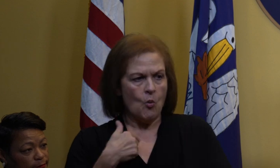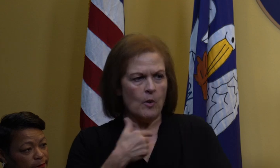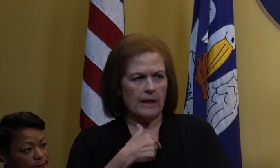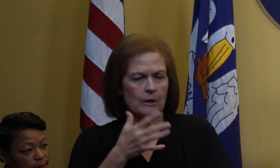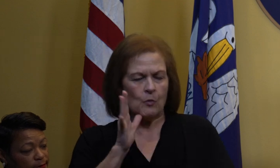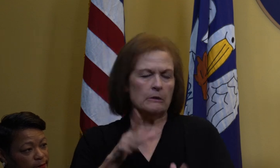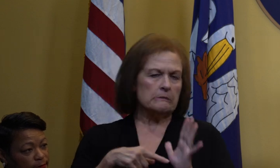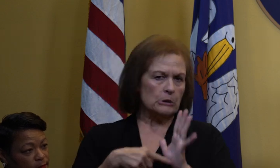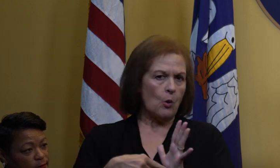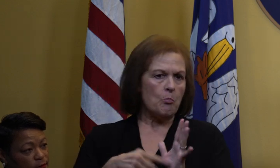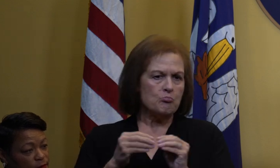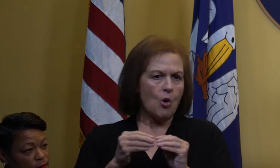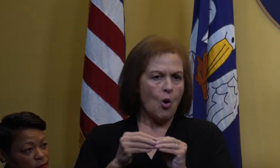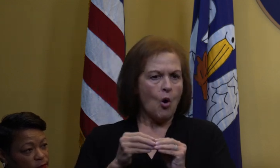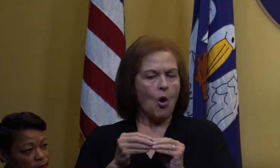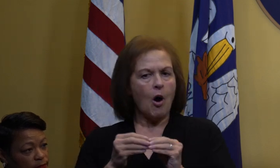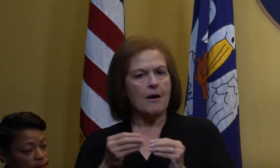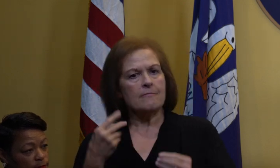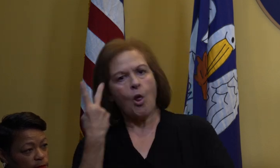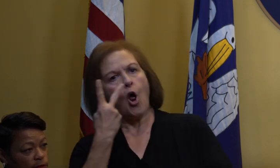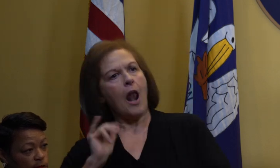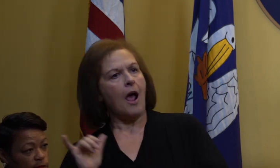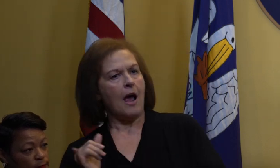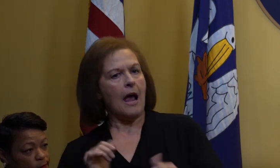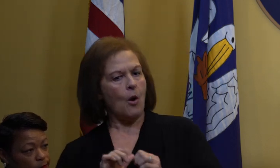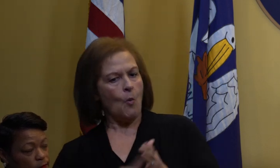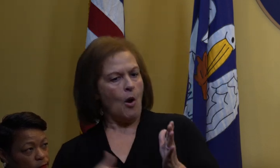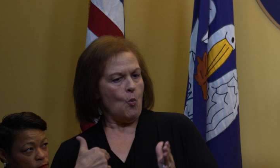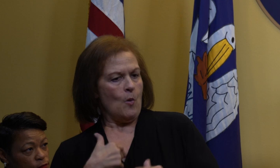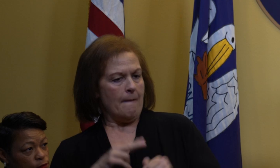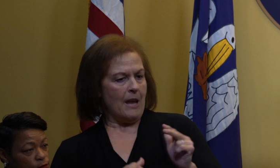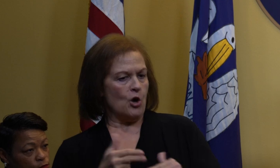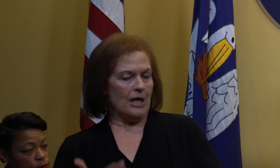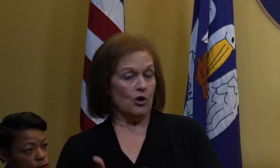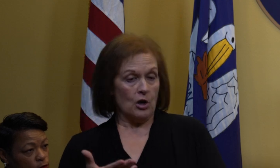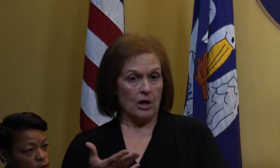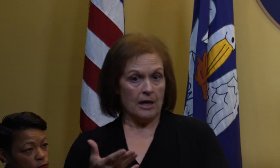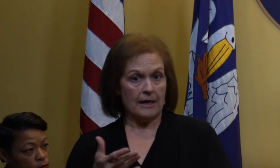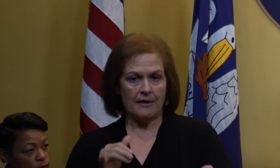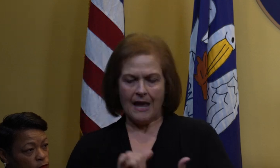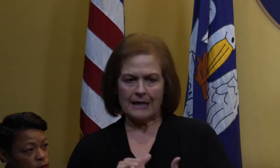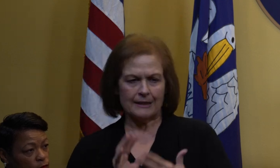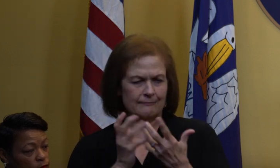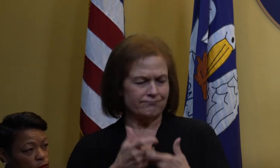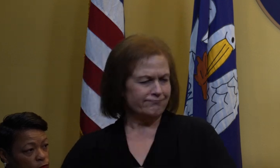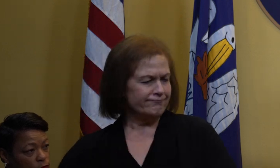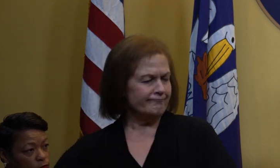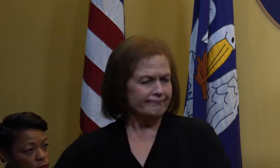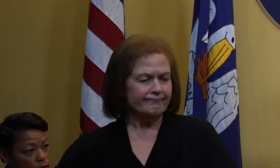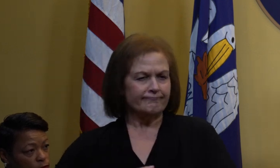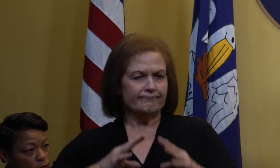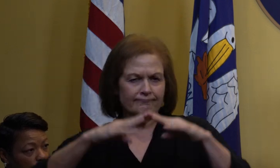on it and really show off what we're trying to build here, which is a unified logistics operation for the